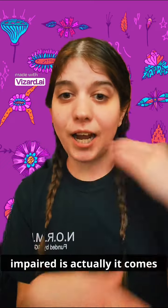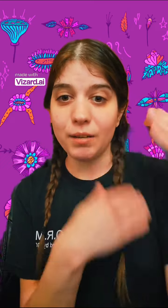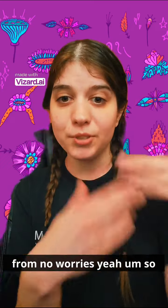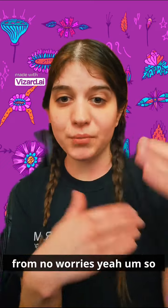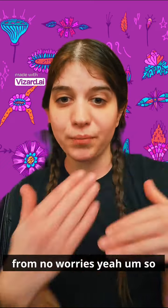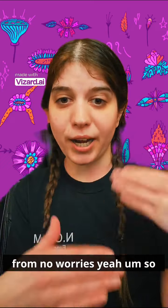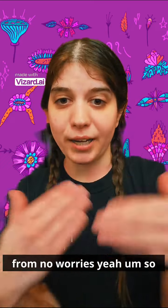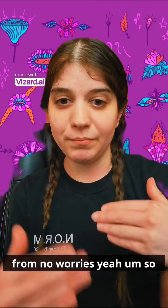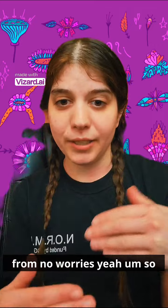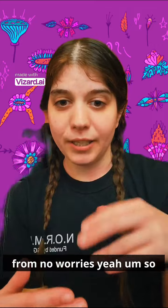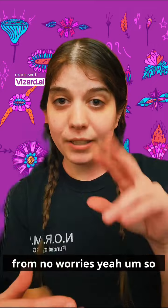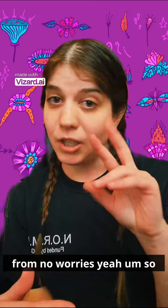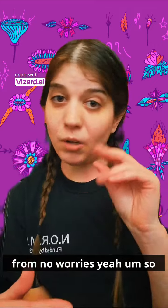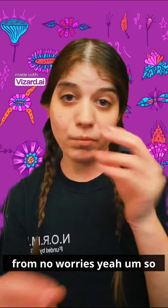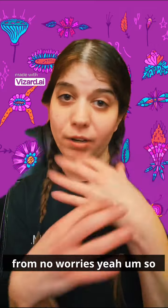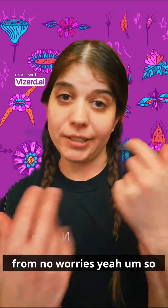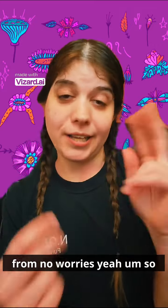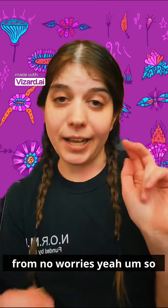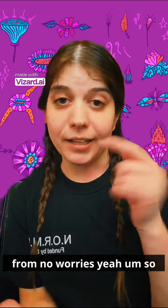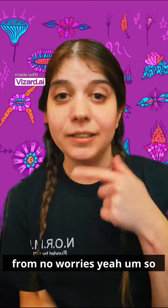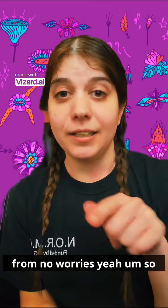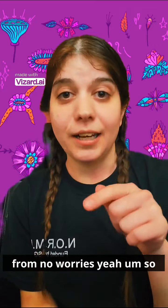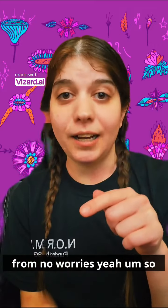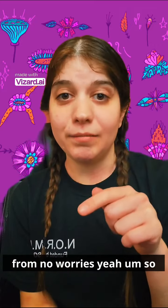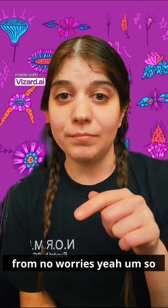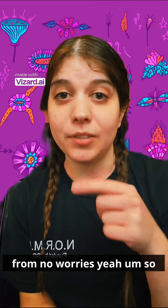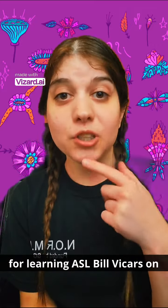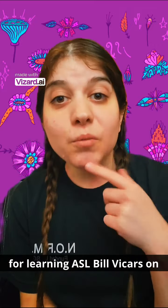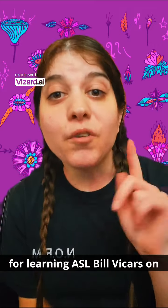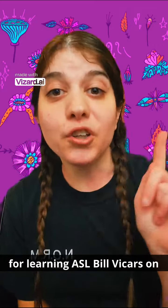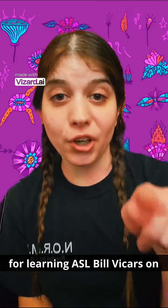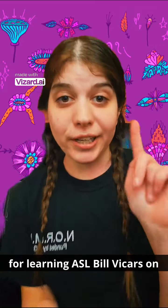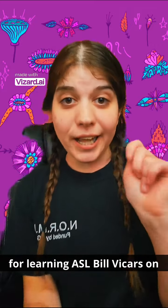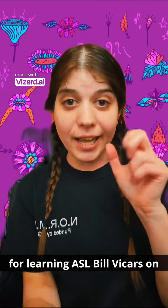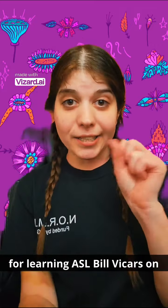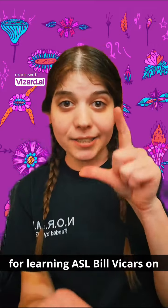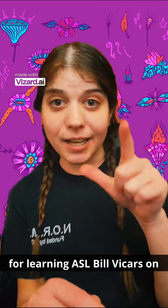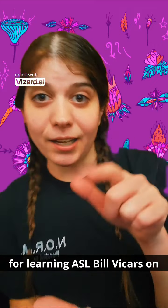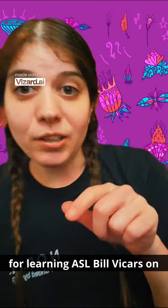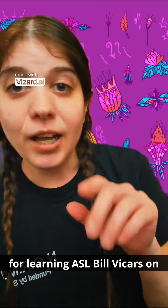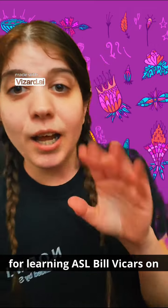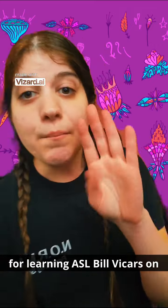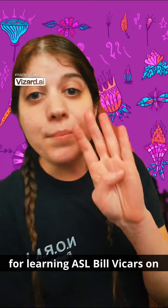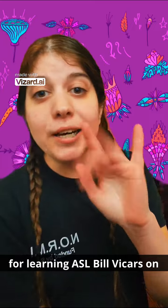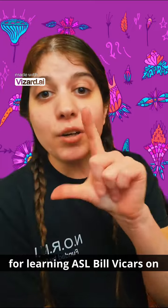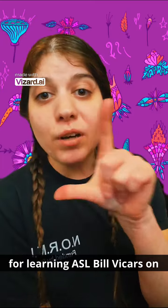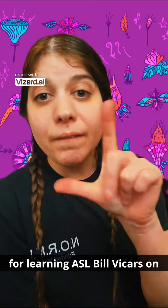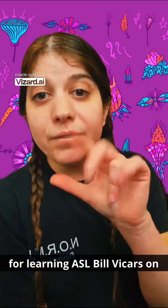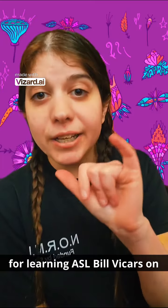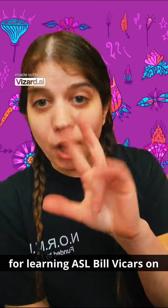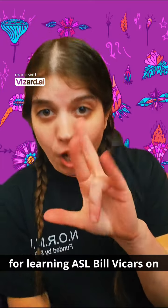comes from, no worries, yeah. So for learning ASL, Bill